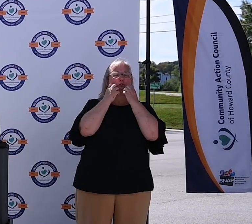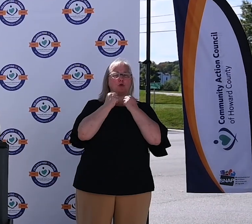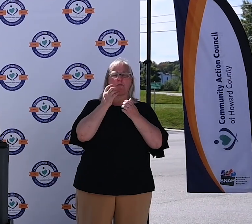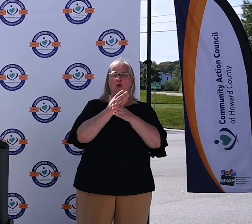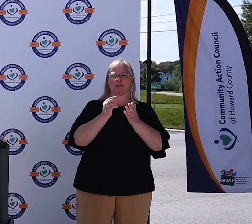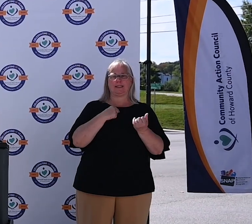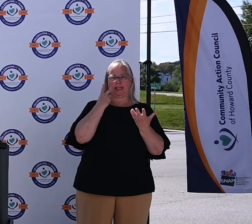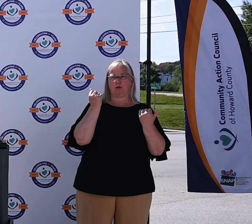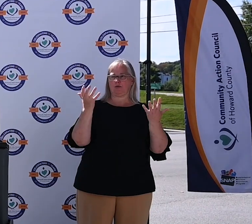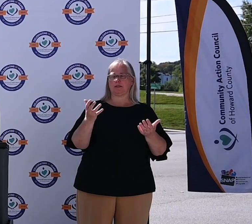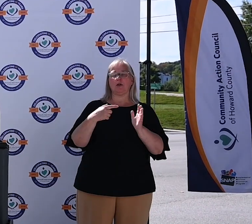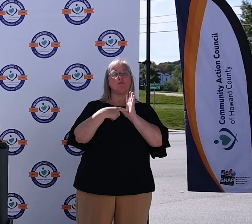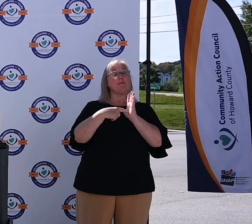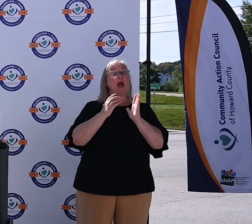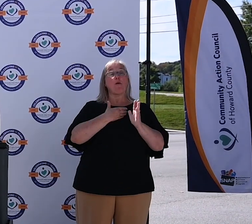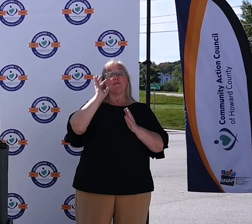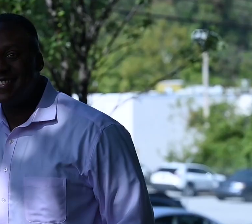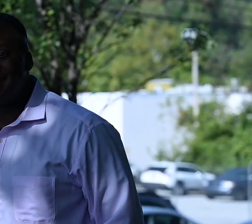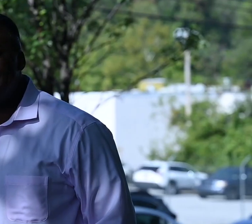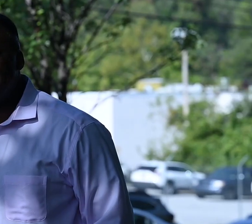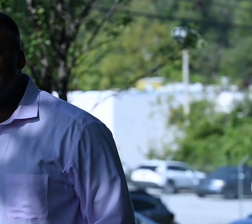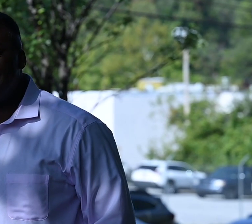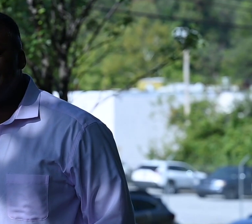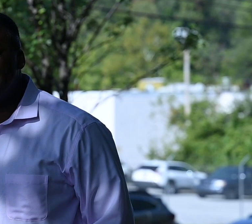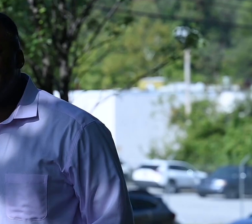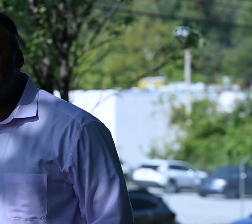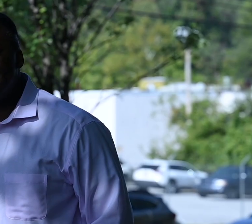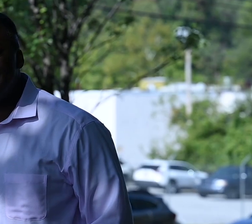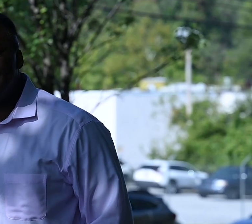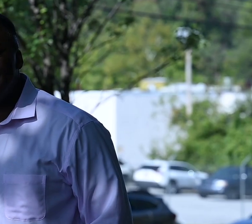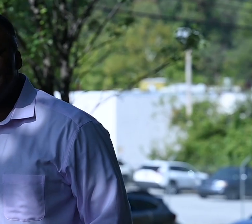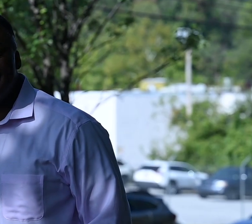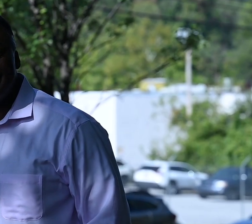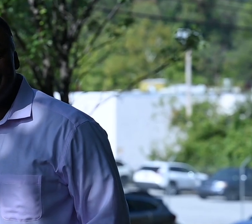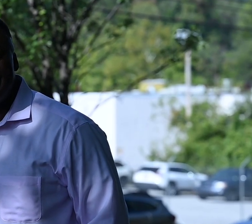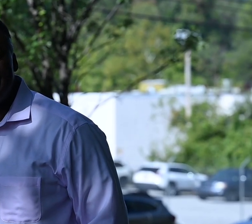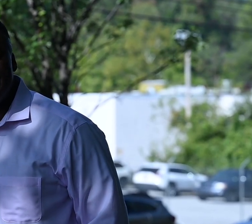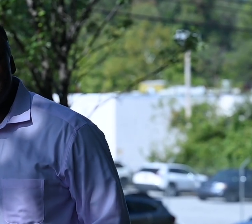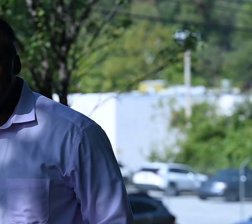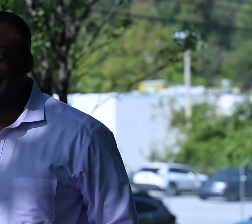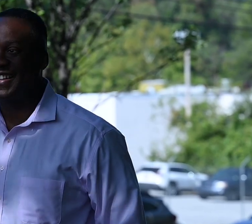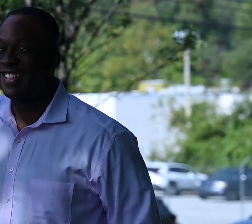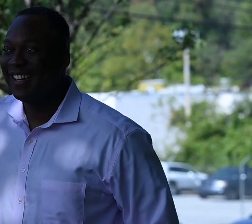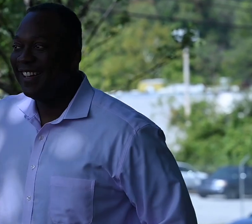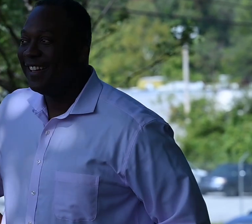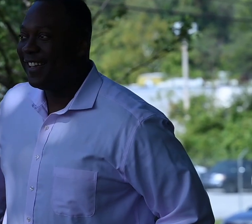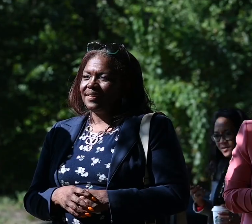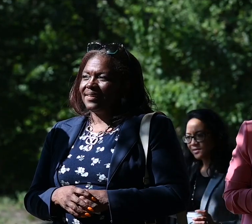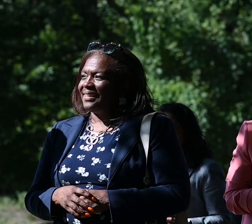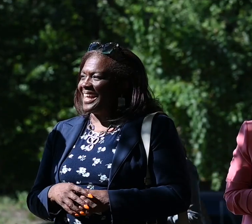crowd. Representing our federal delegation, we have Jessica Clayton, who is representing Senator Chris Van